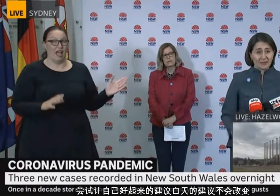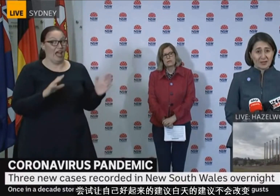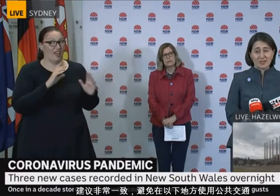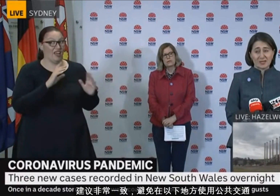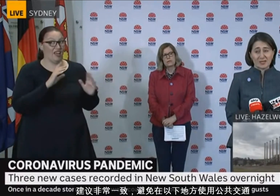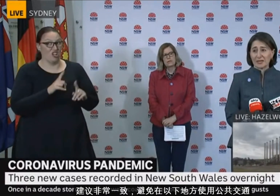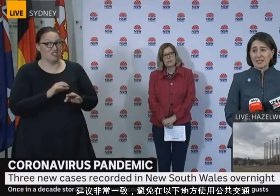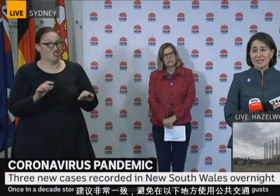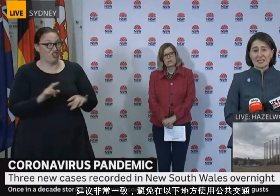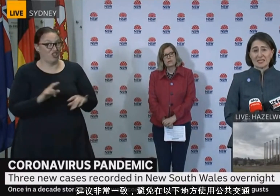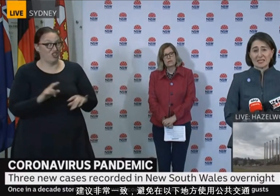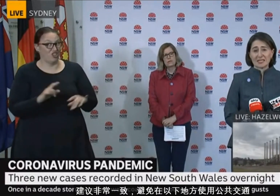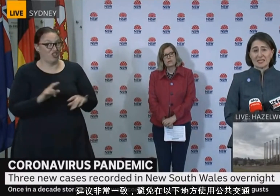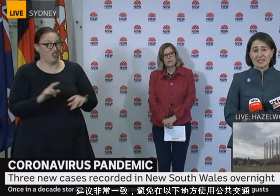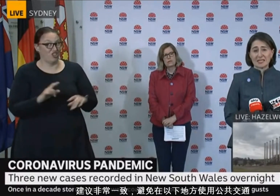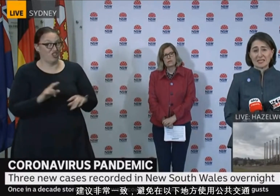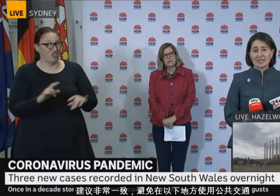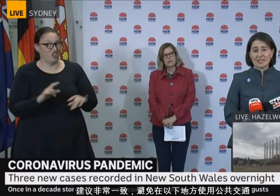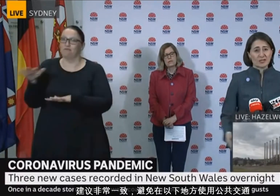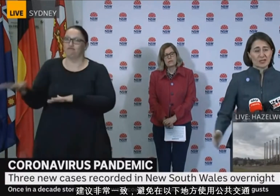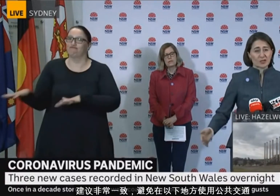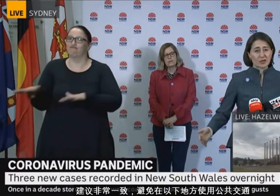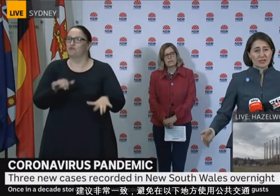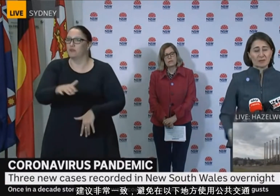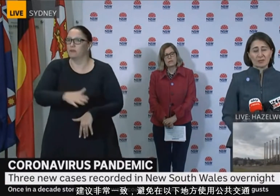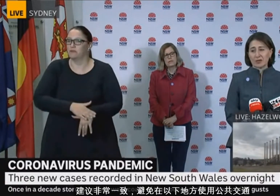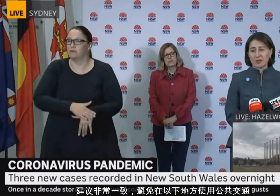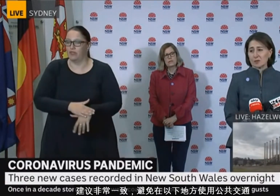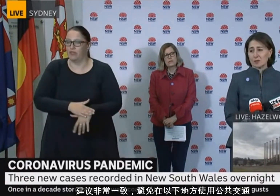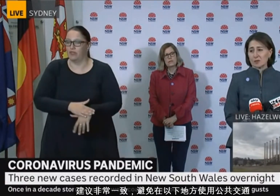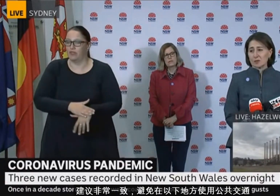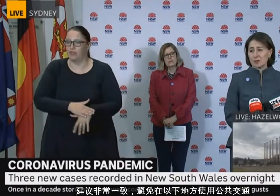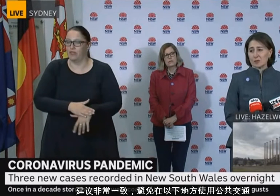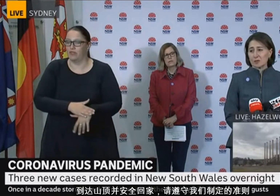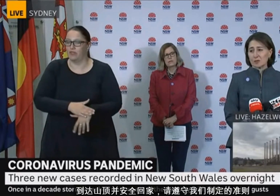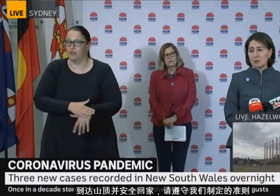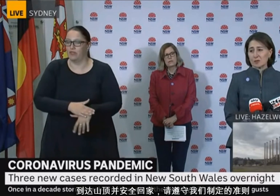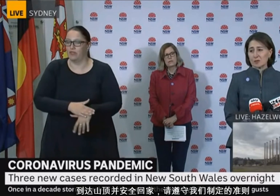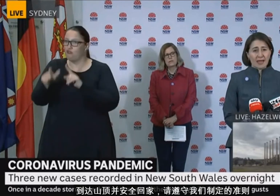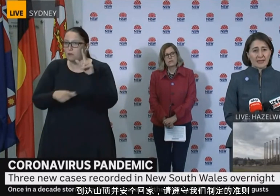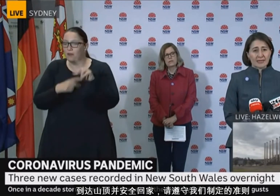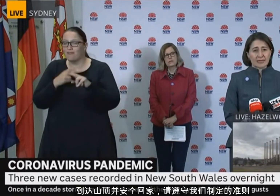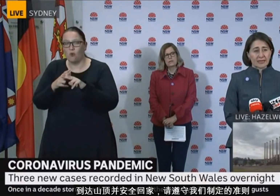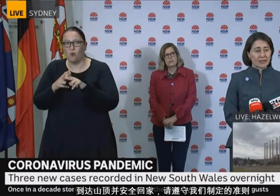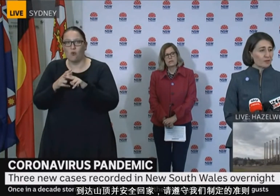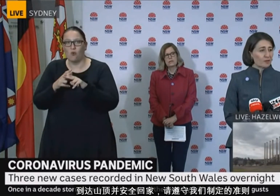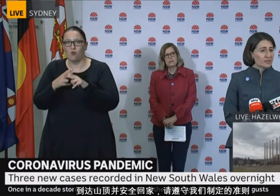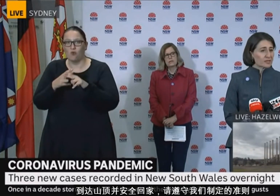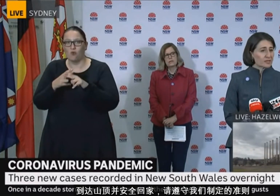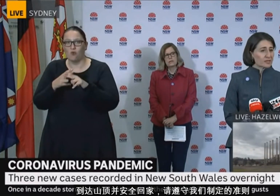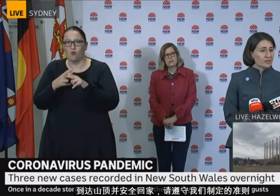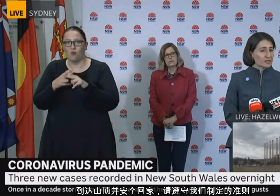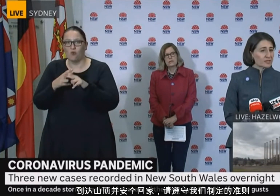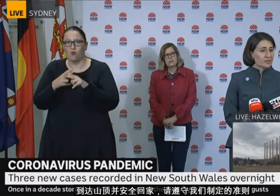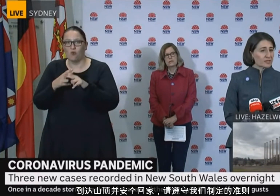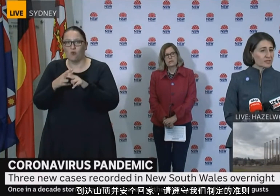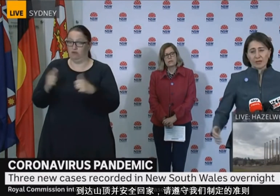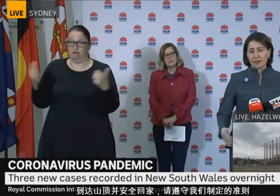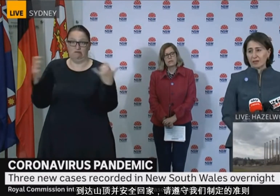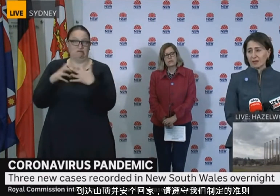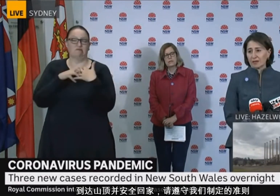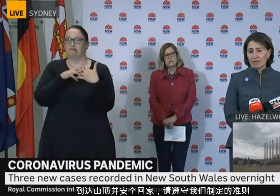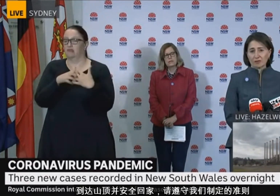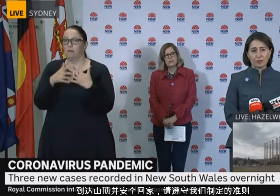the advice doesn't change during the day. The advice is very consistent. Avoid using public transport in the peak. And get